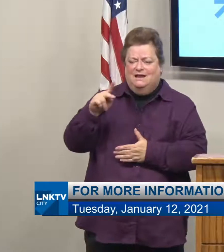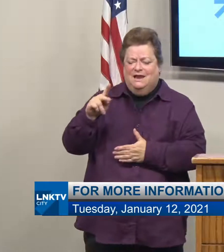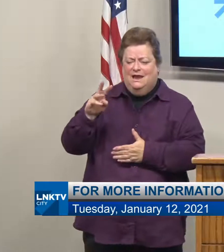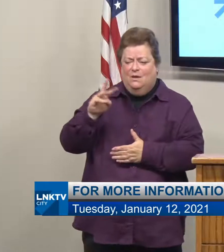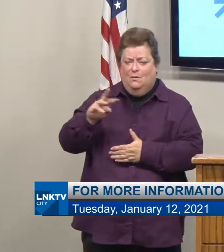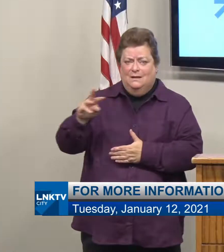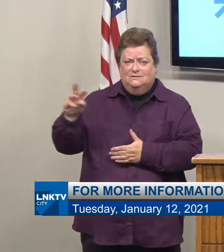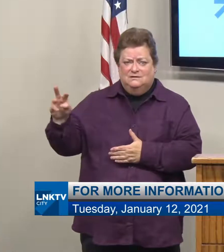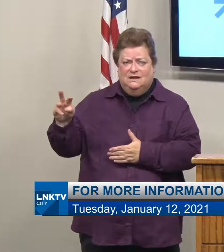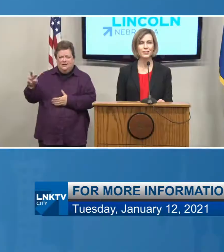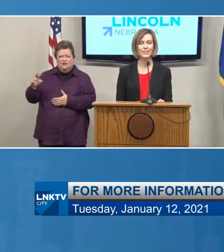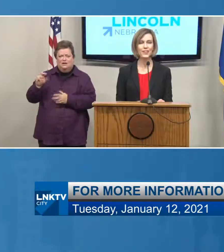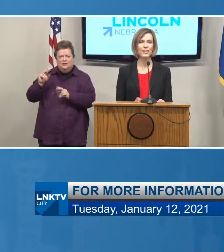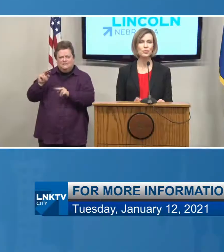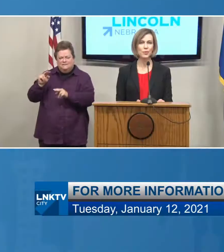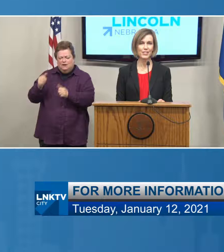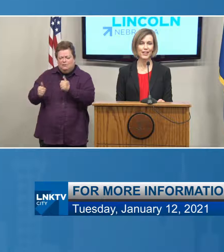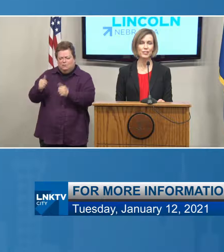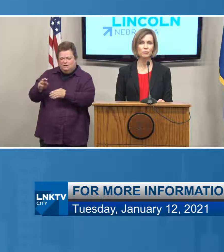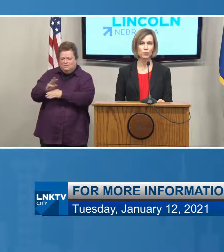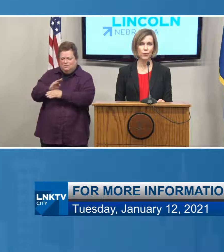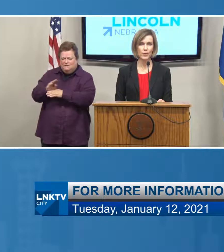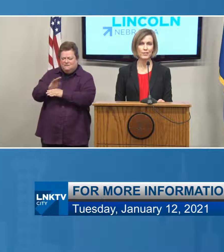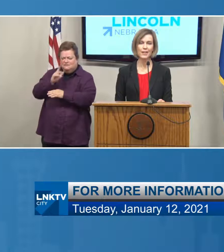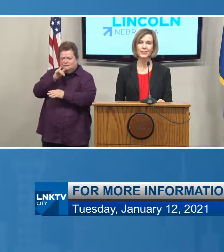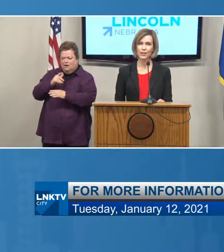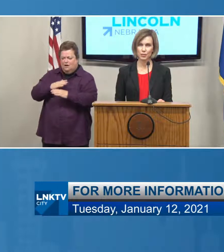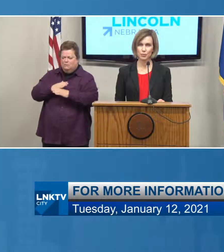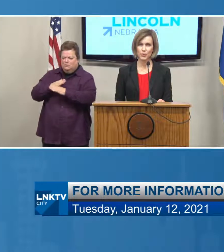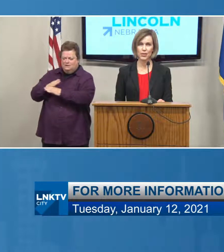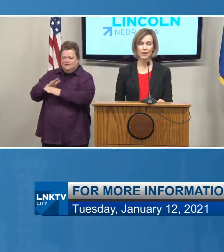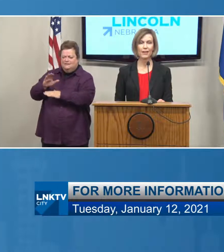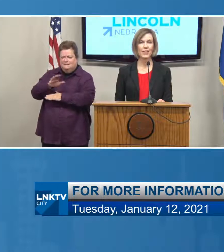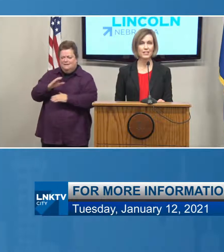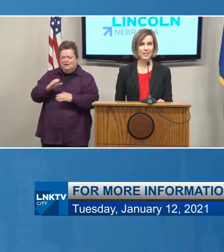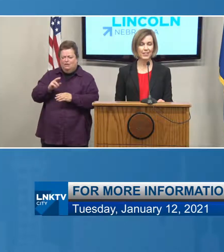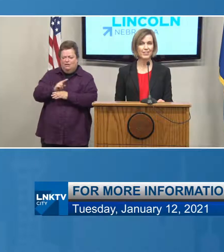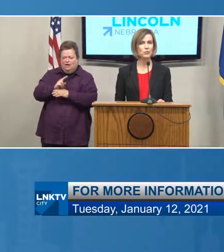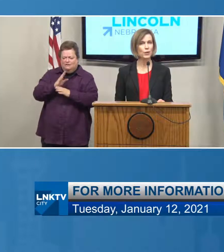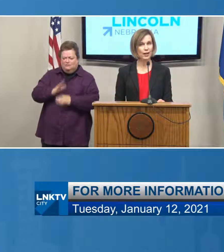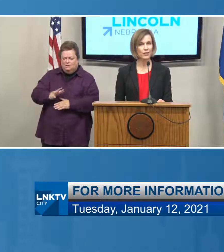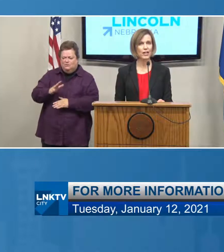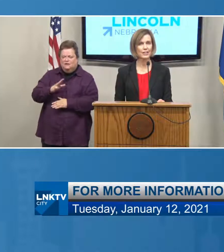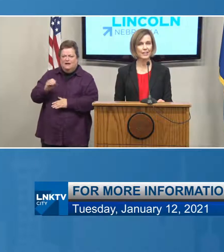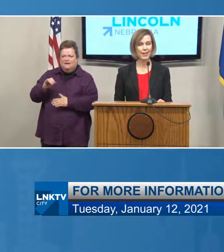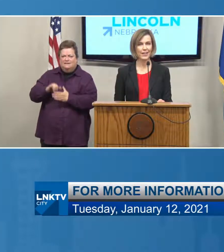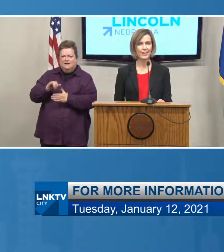local businesses are taking precautions to protect employees and customers. That site is